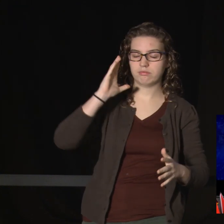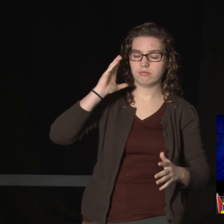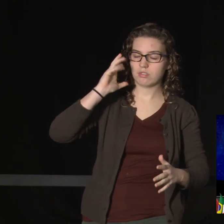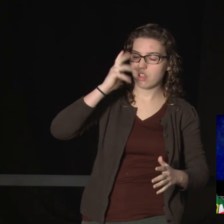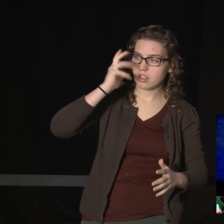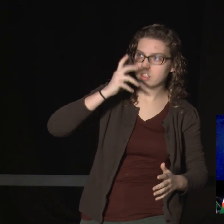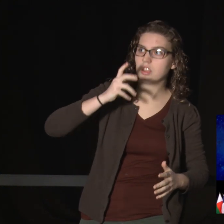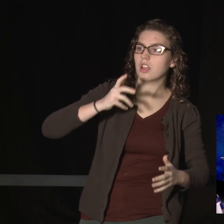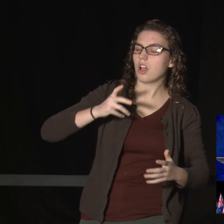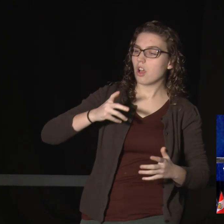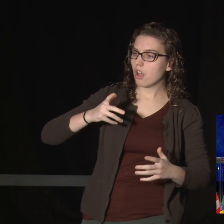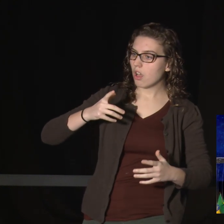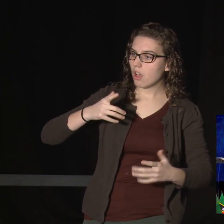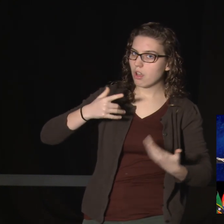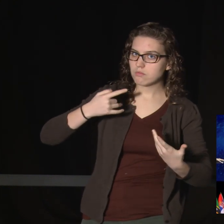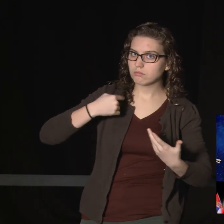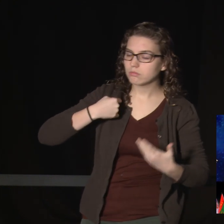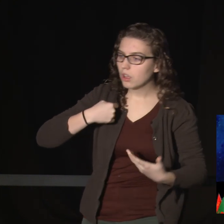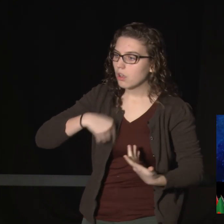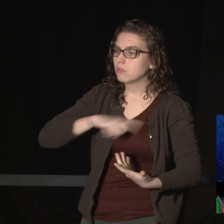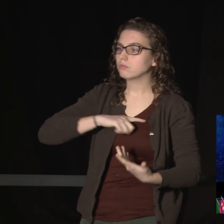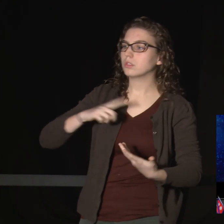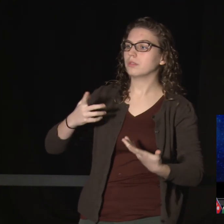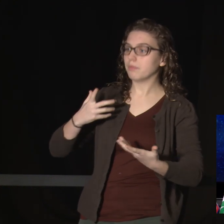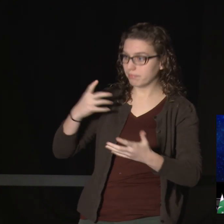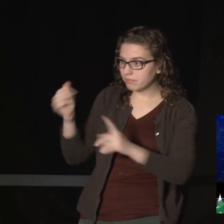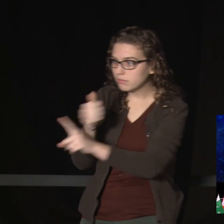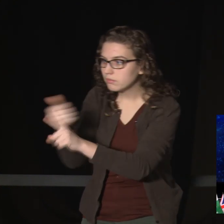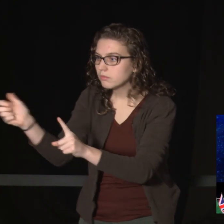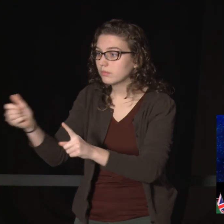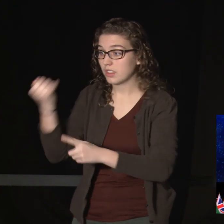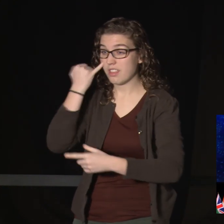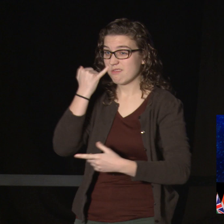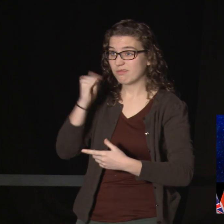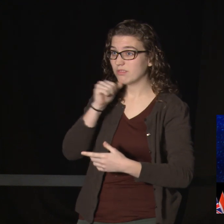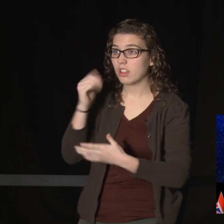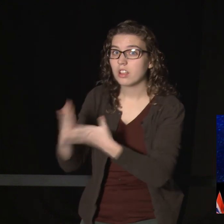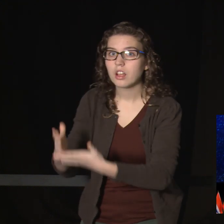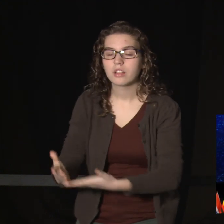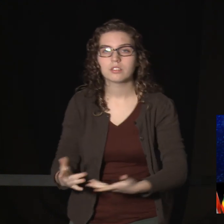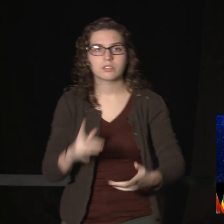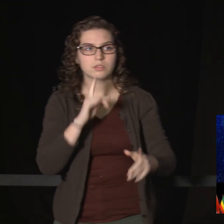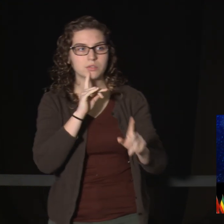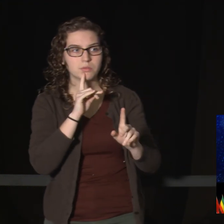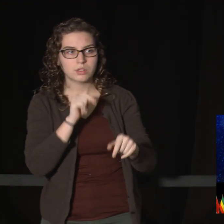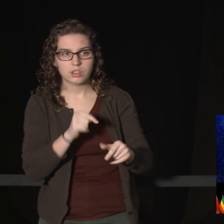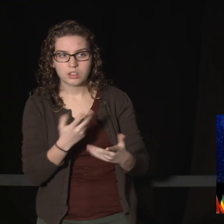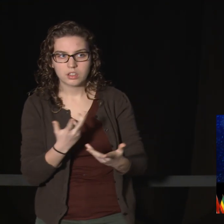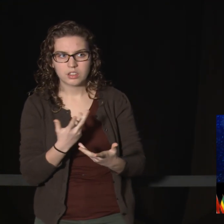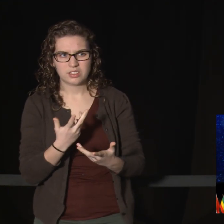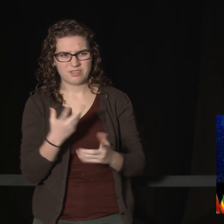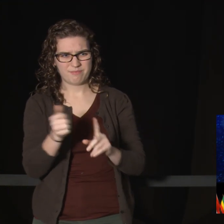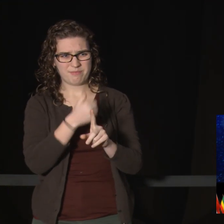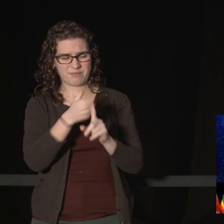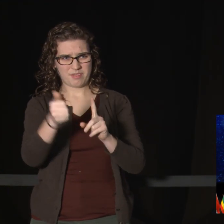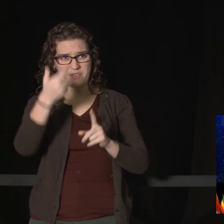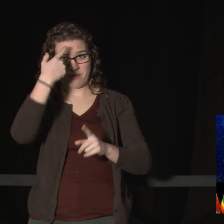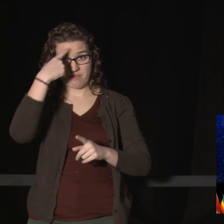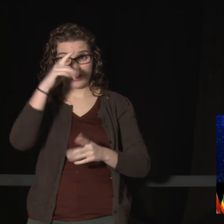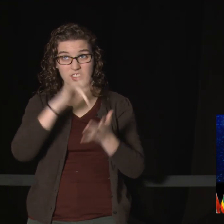We'll beat you up. If you don't stop preaching about Jesus, we'll beat you up. What was their response? To be beaten for